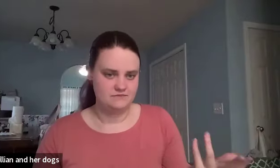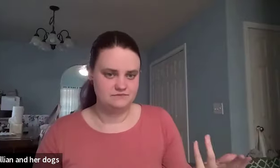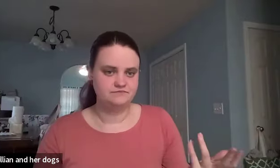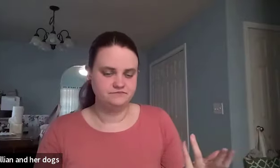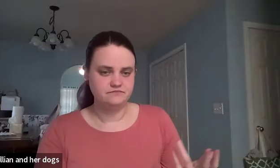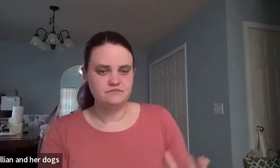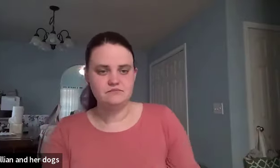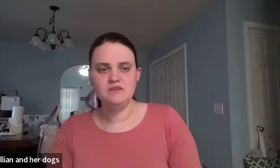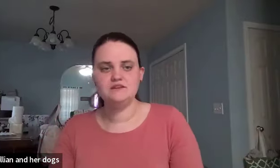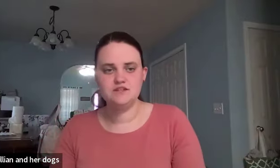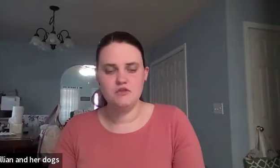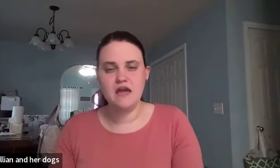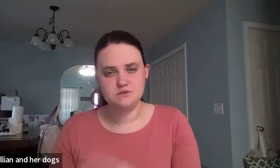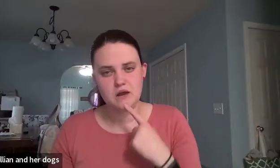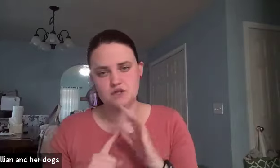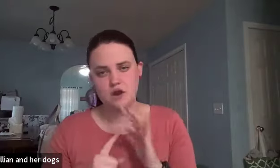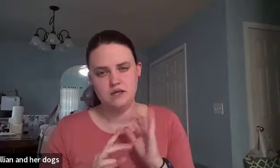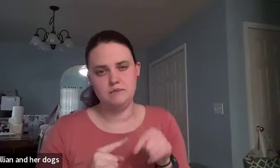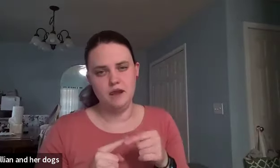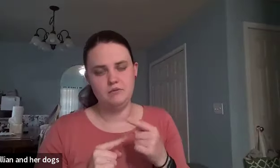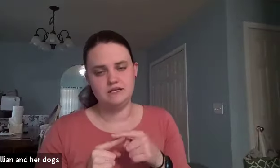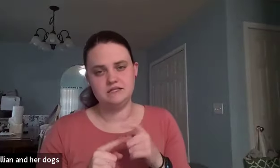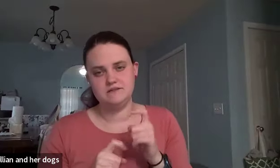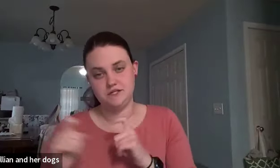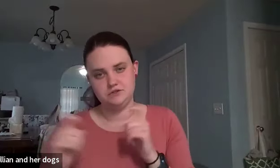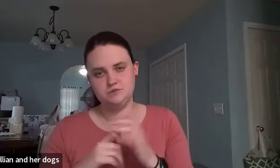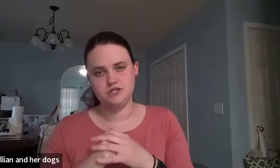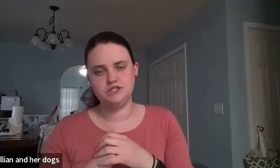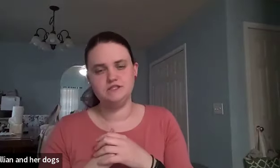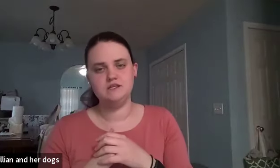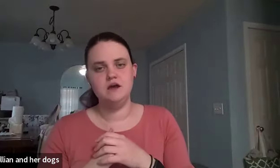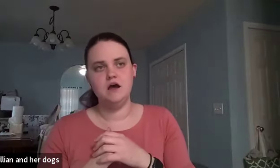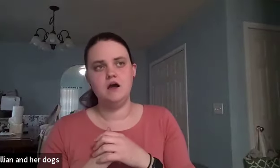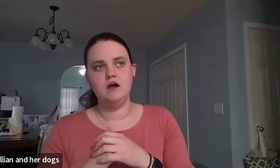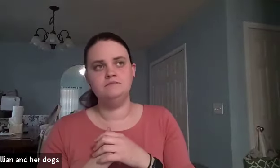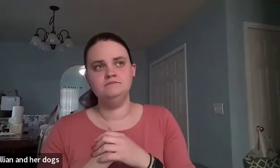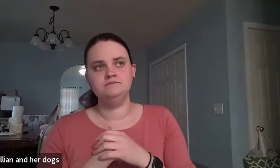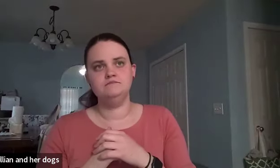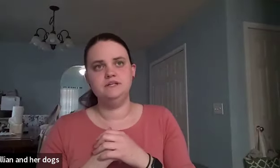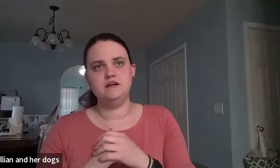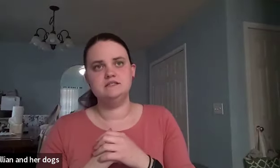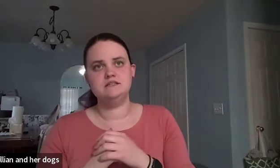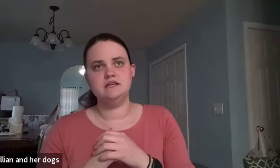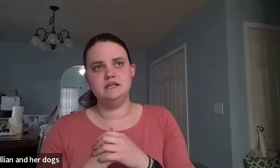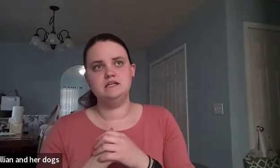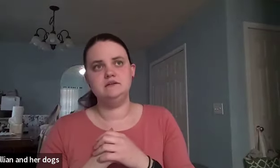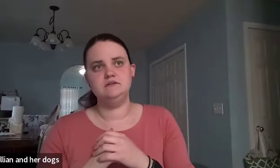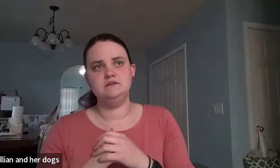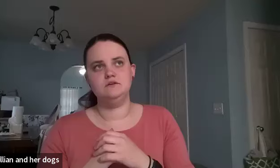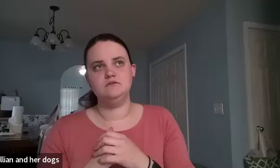that. So that's what I was talking about when I said the facial expressions, because it can